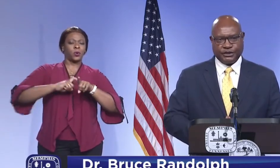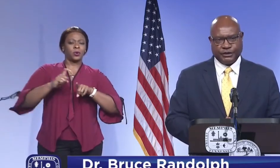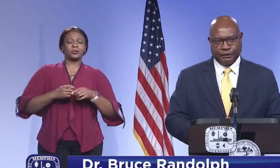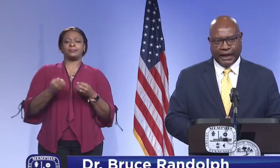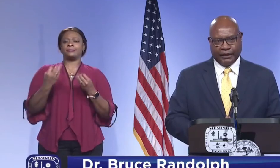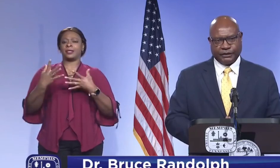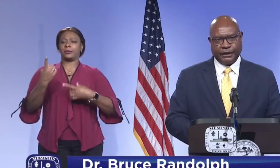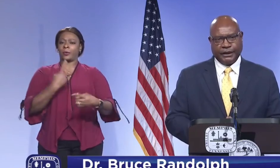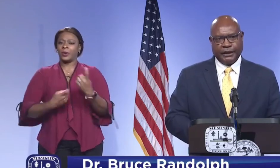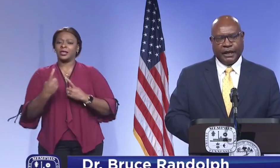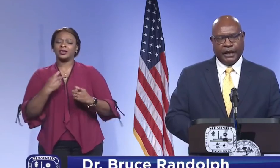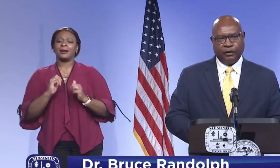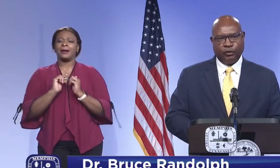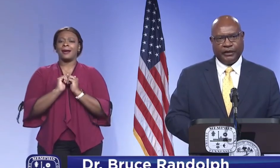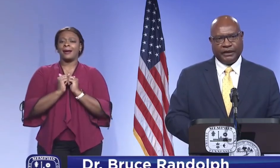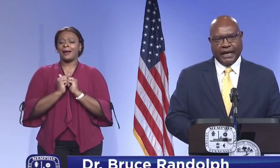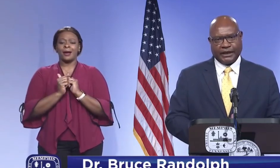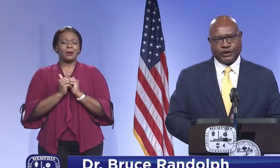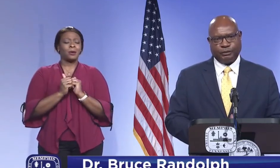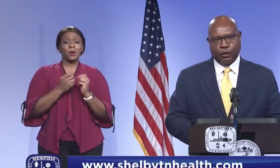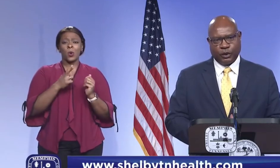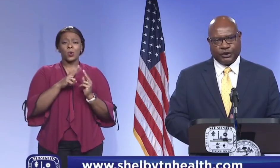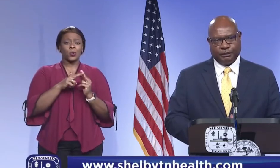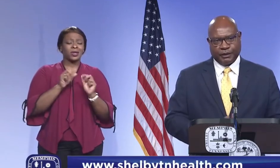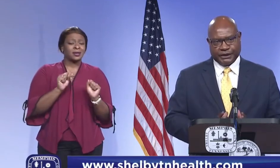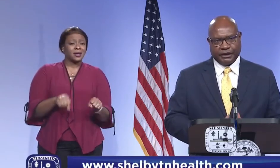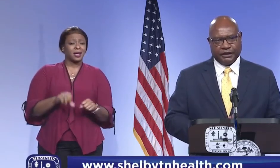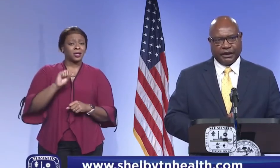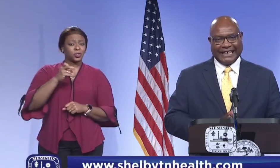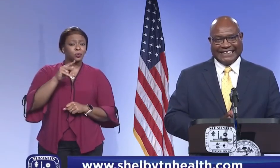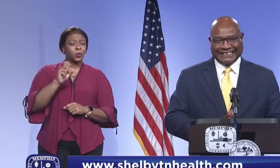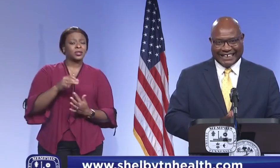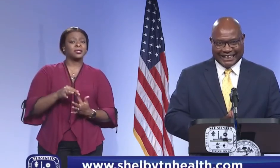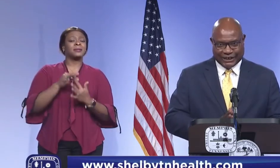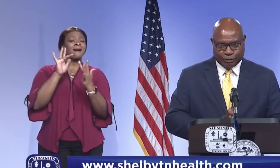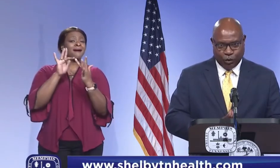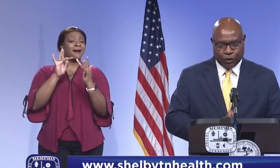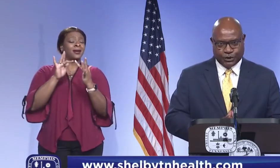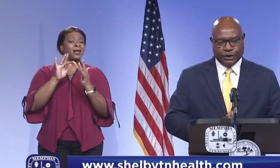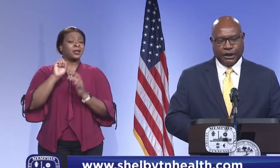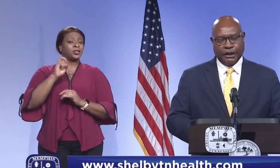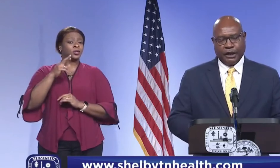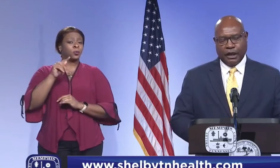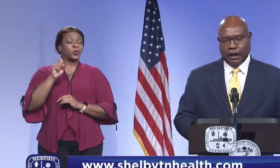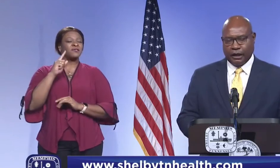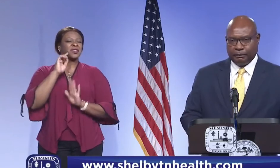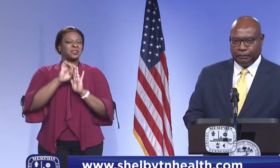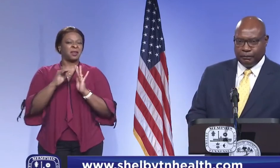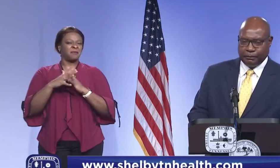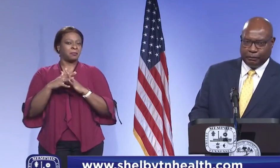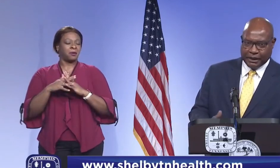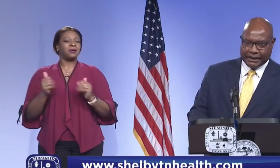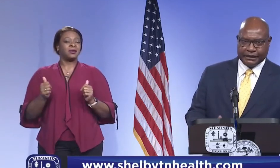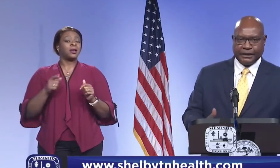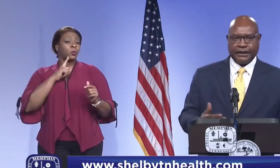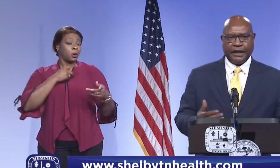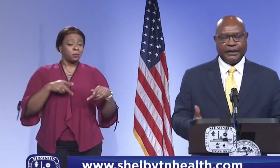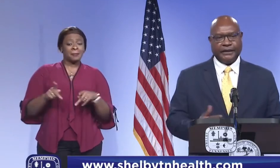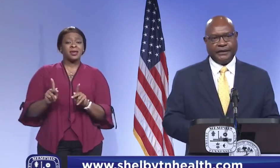questions about whether or not sports, particular contact sports, are